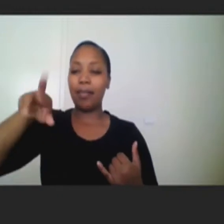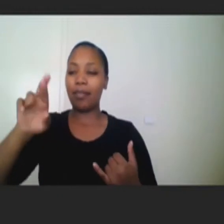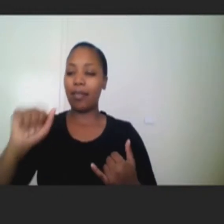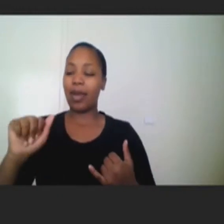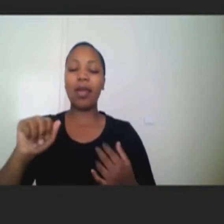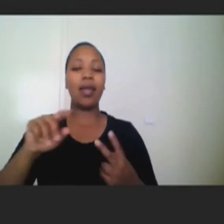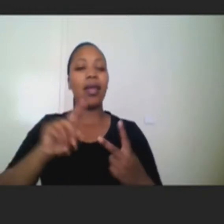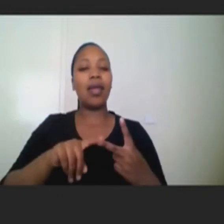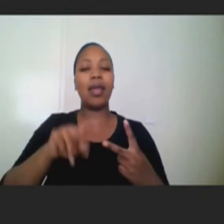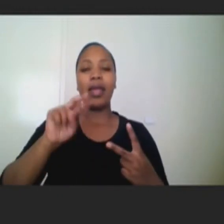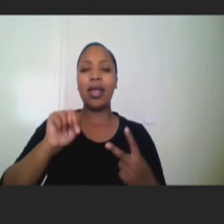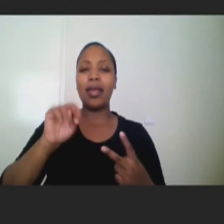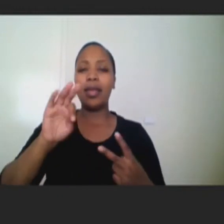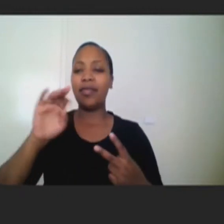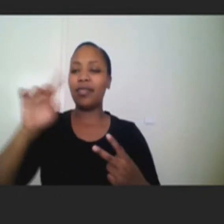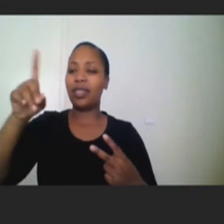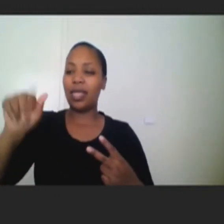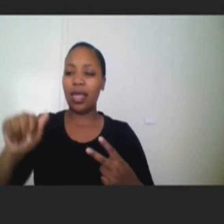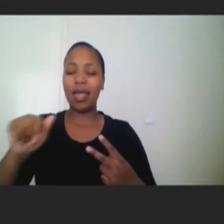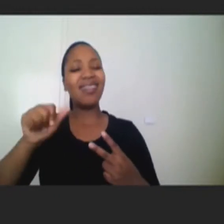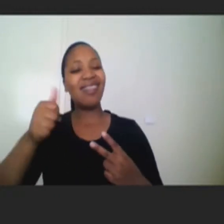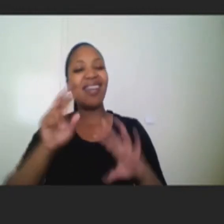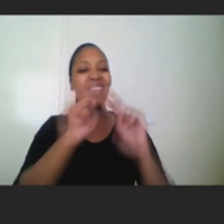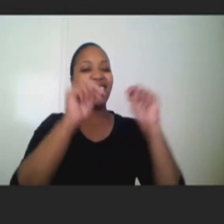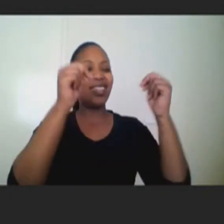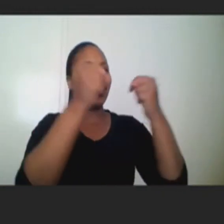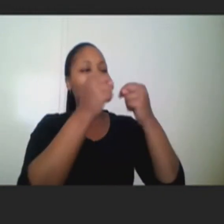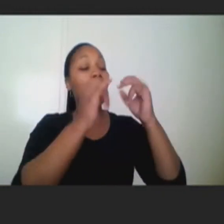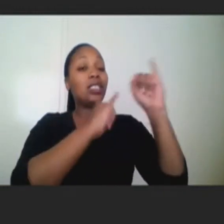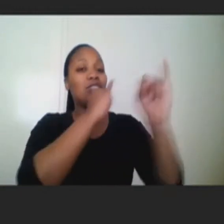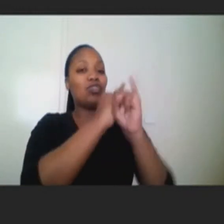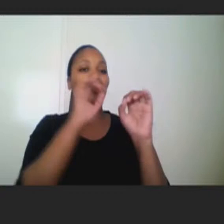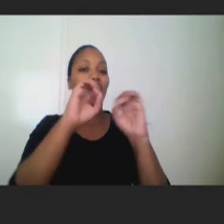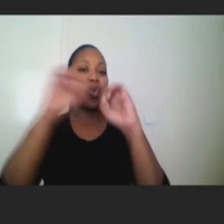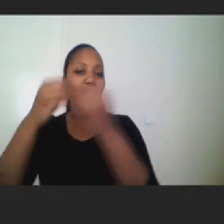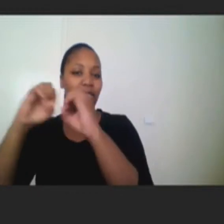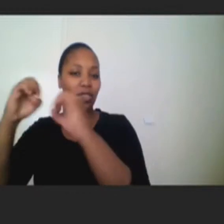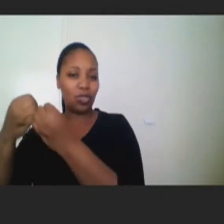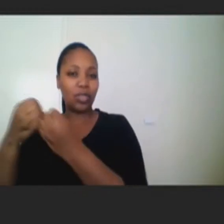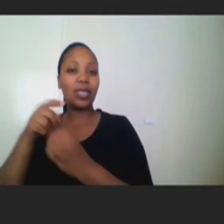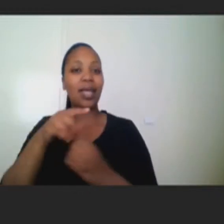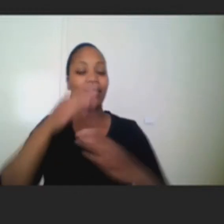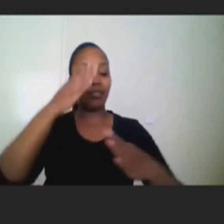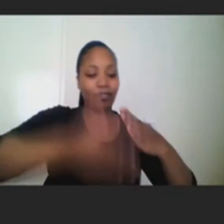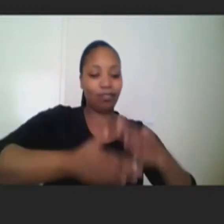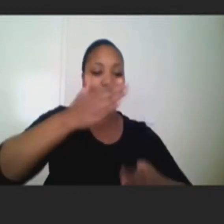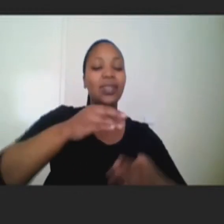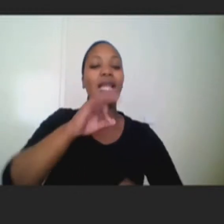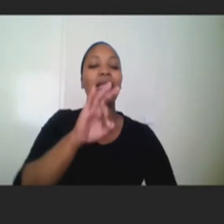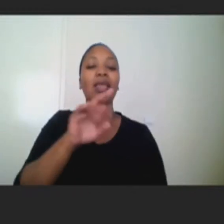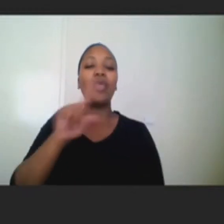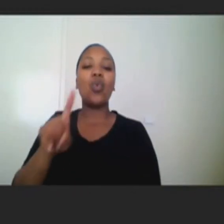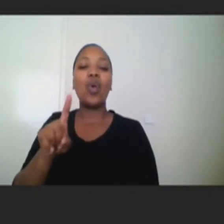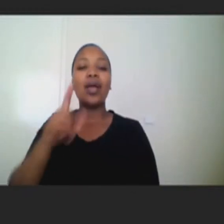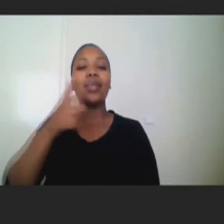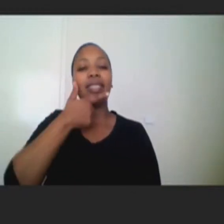international organizations. So that's the 31 December deadline.